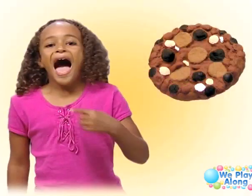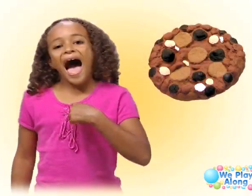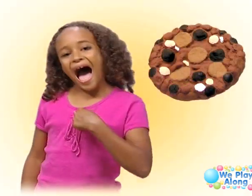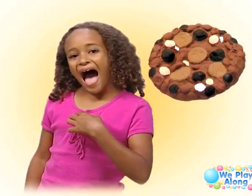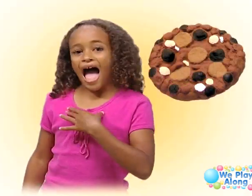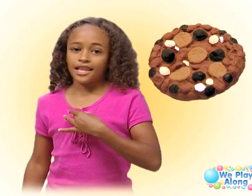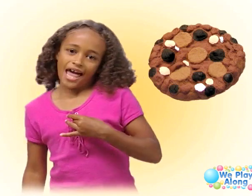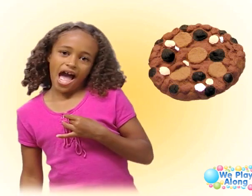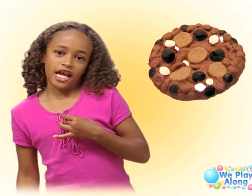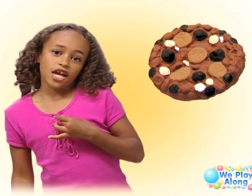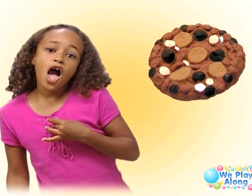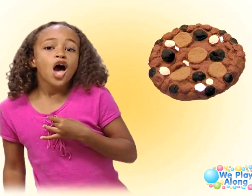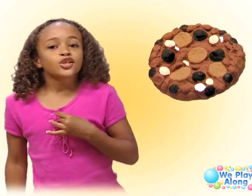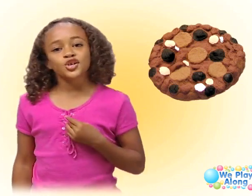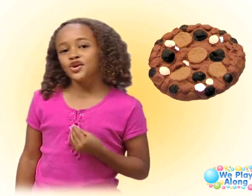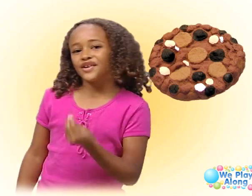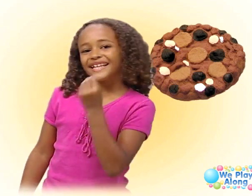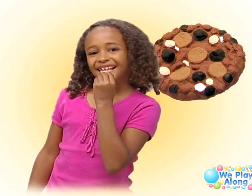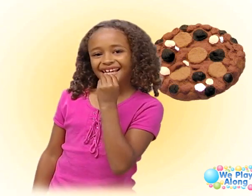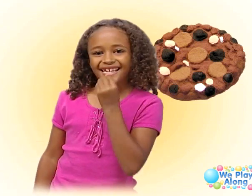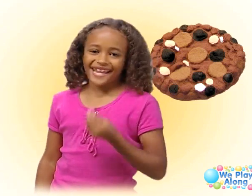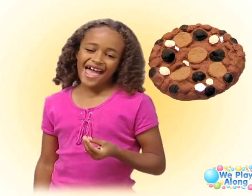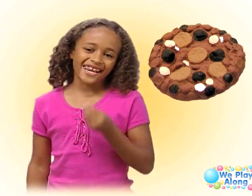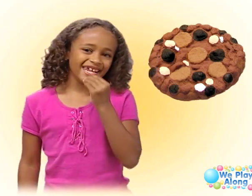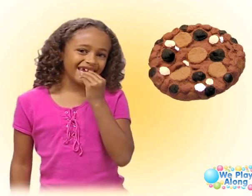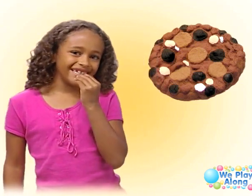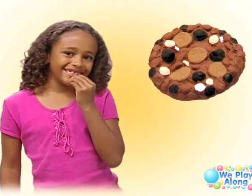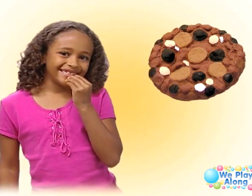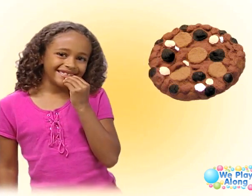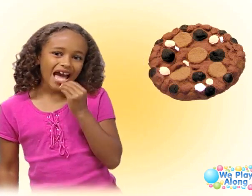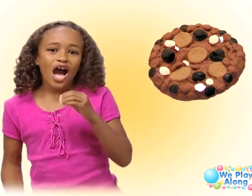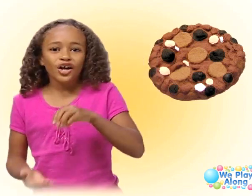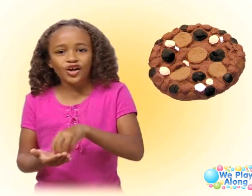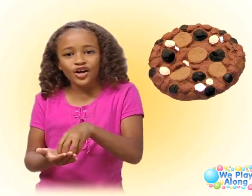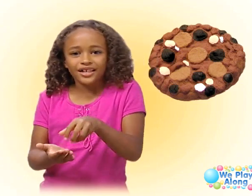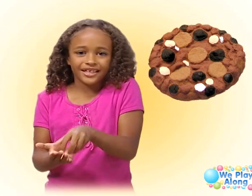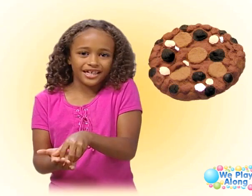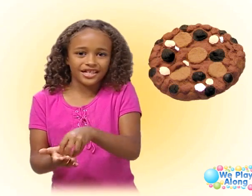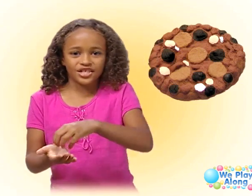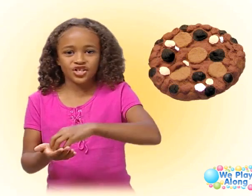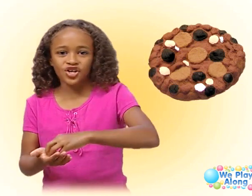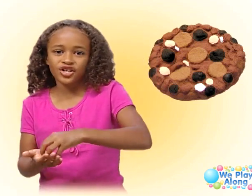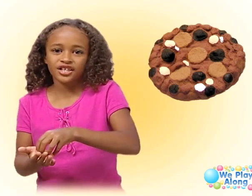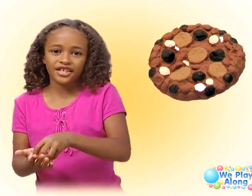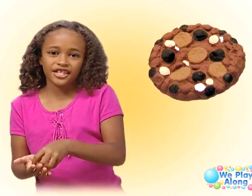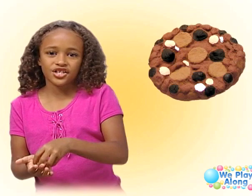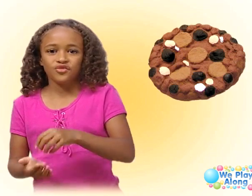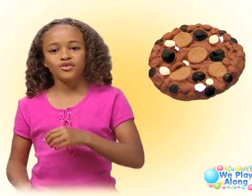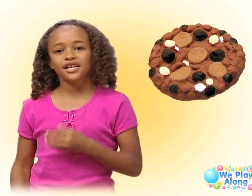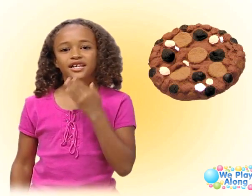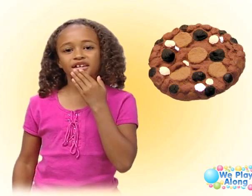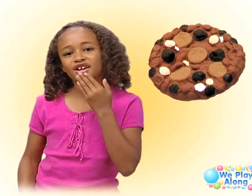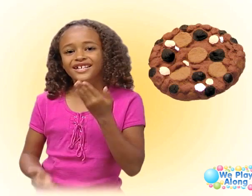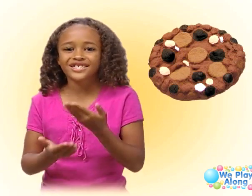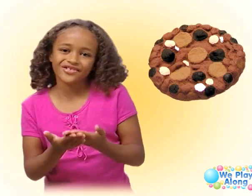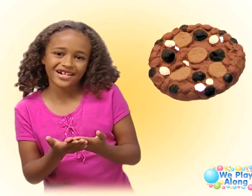Cookies like to eat and eat. Cookies, cookies, a really good treat.